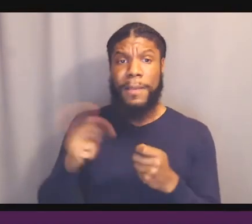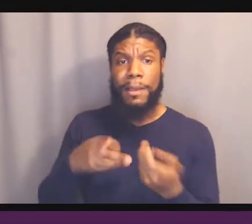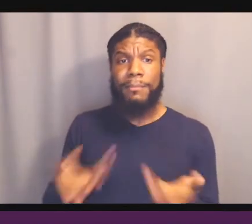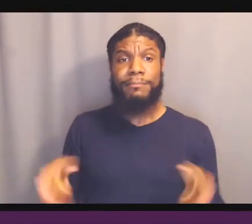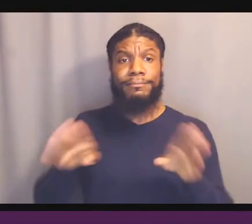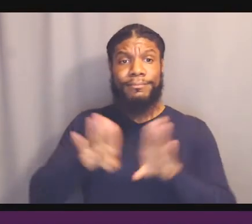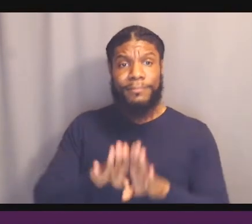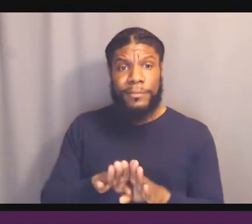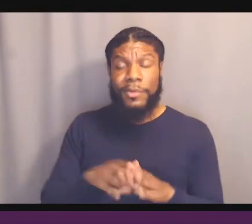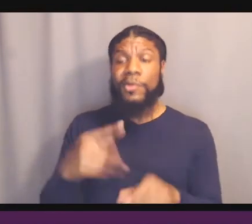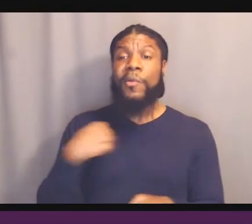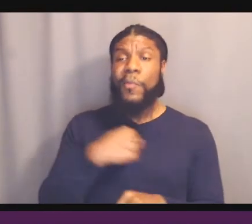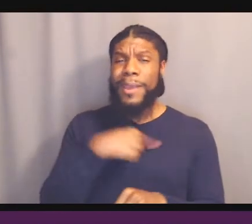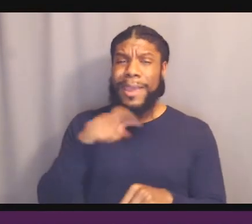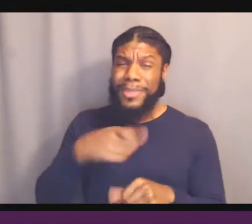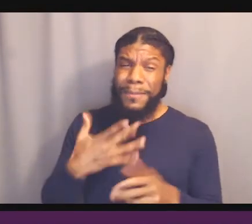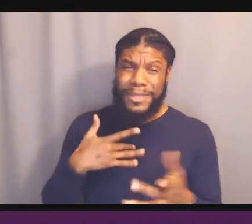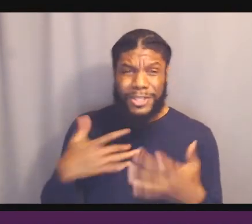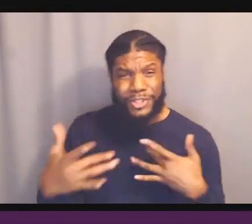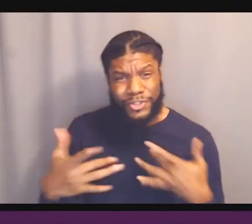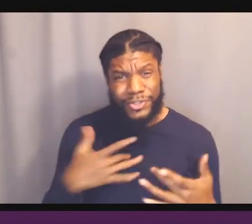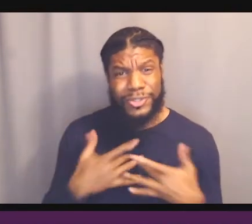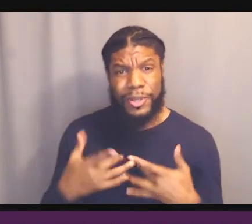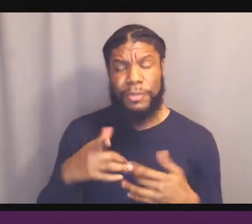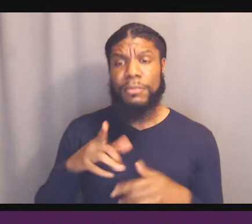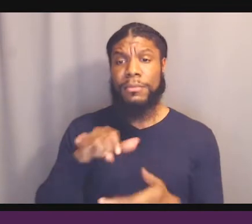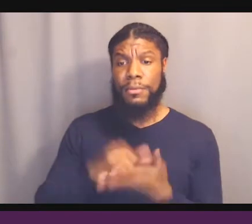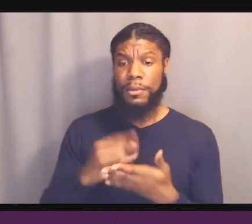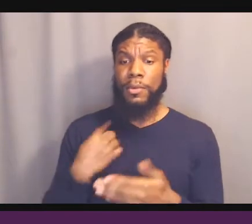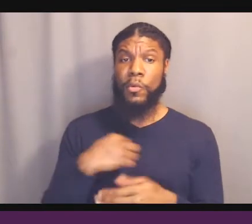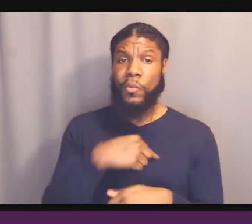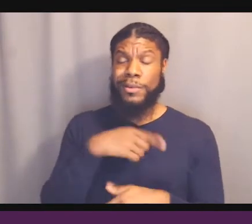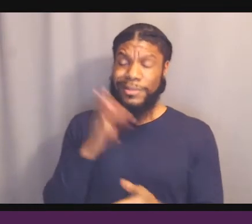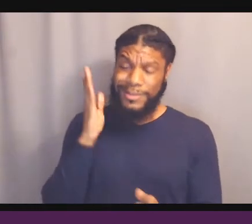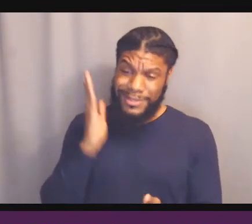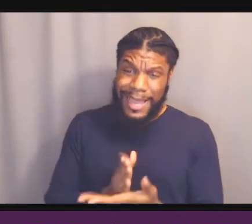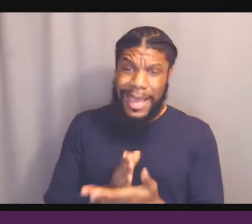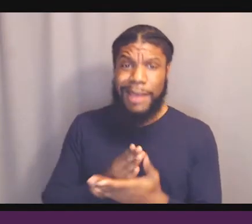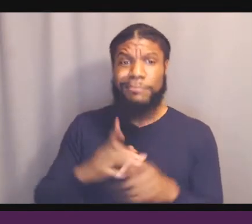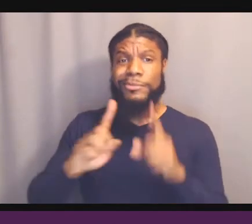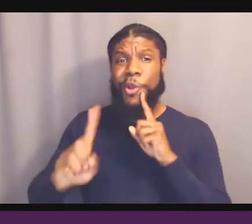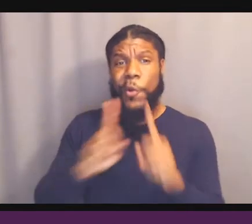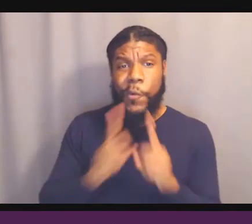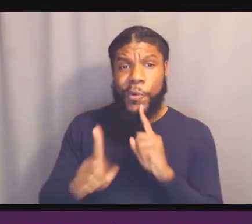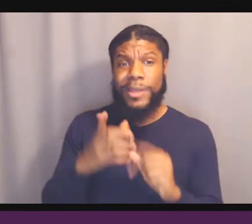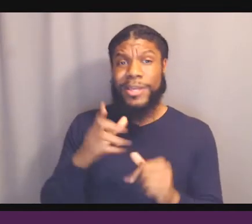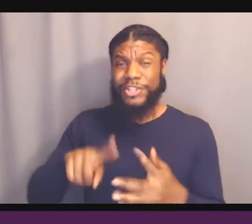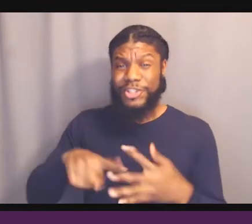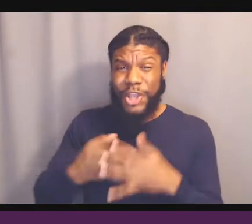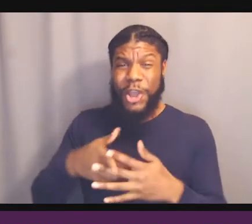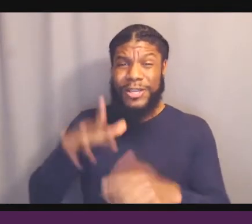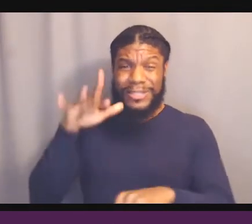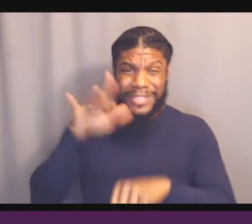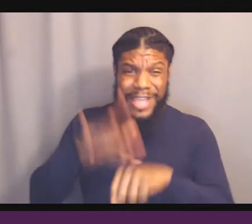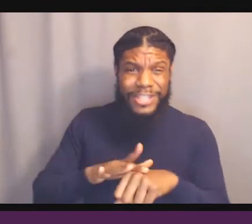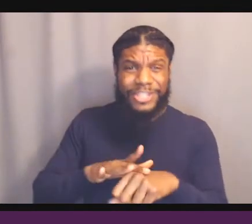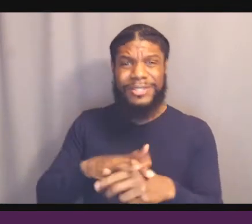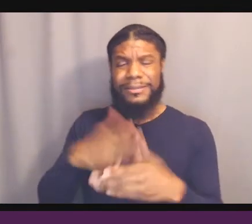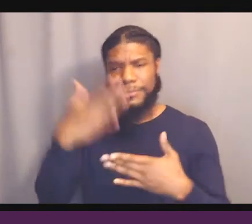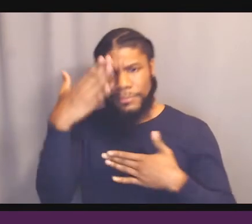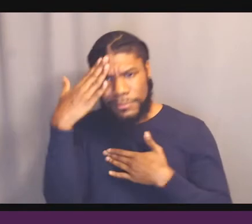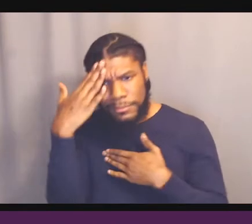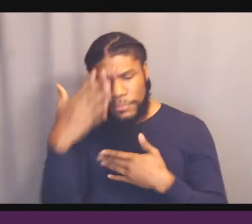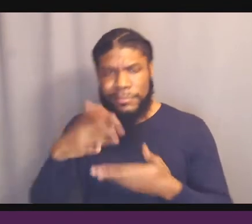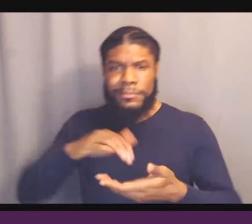be so concerned that we stop talking and start touching, because the touching's going to lead to